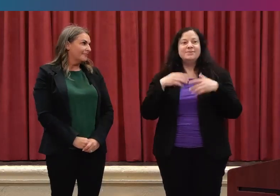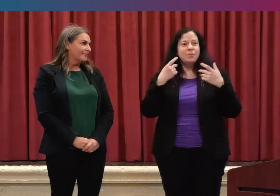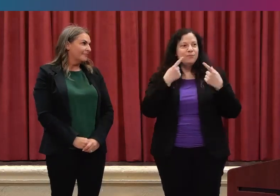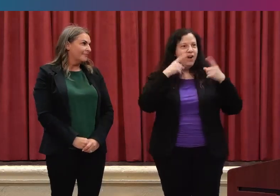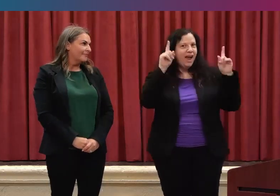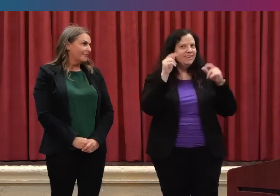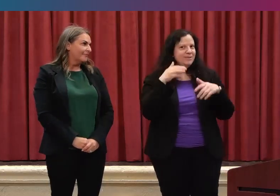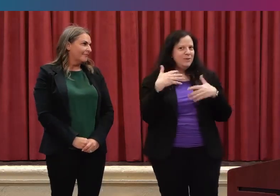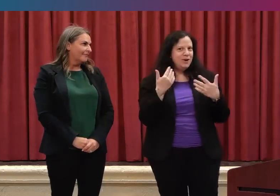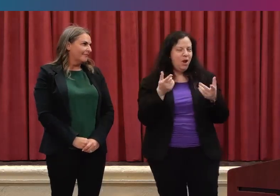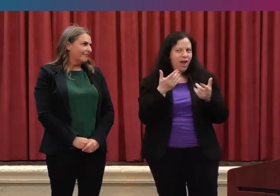So right now